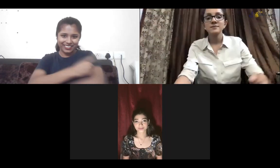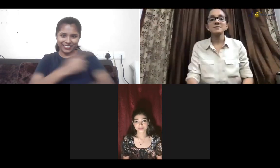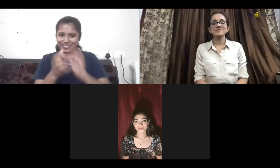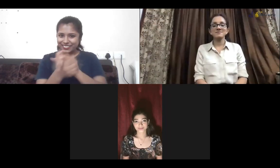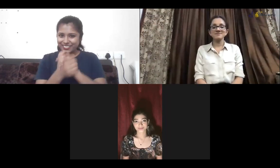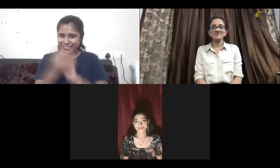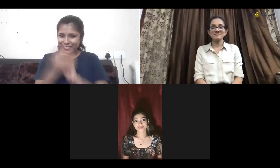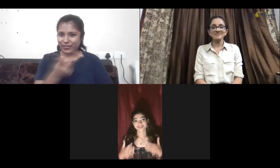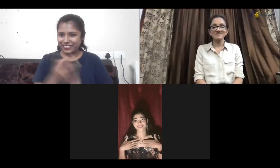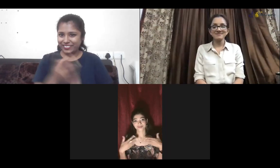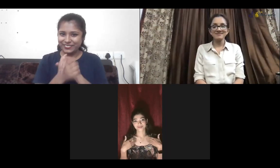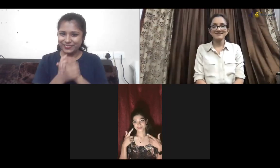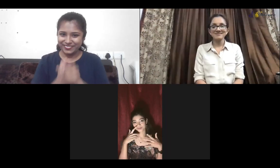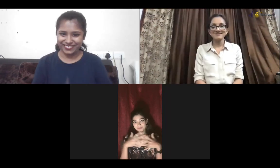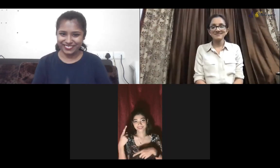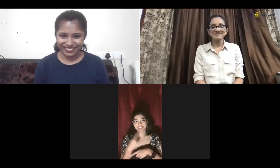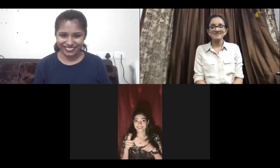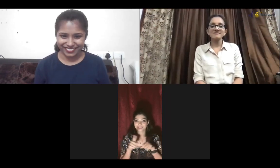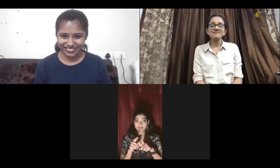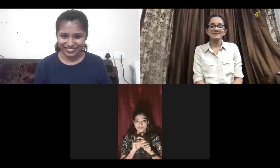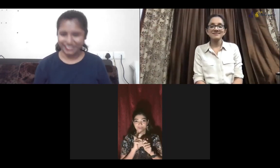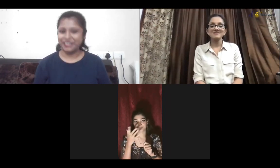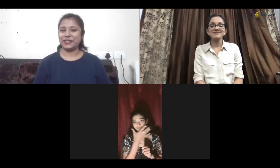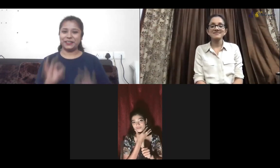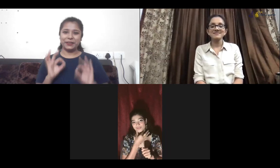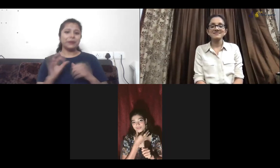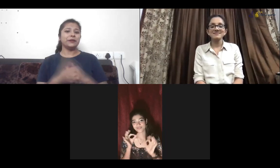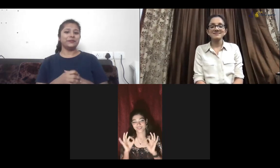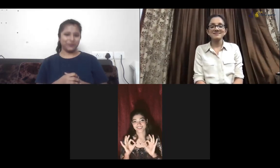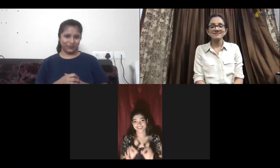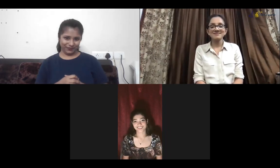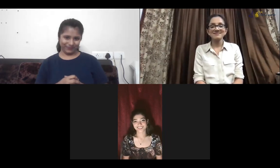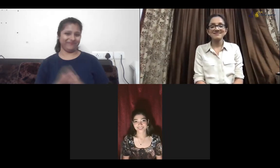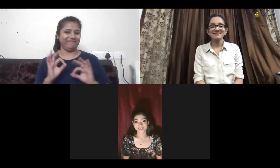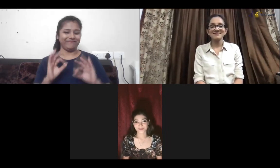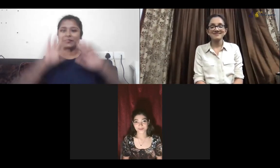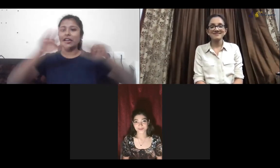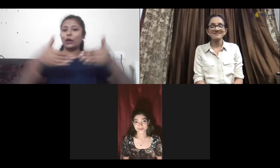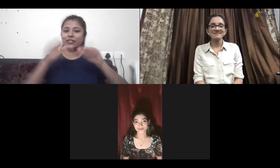now. Happy Women's Day. Happy Women's Day, both of you.